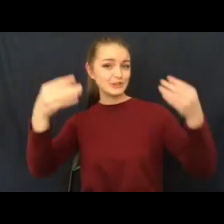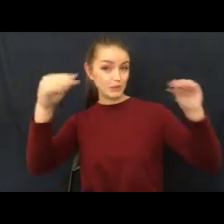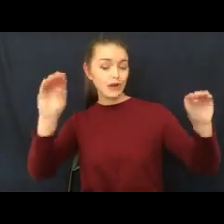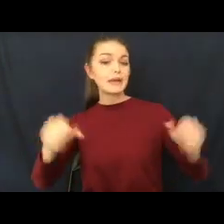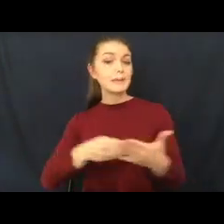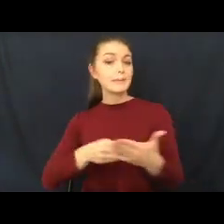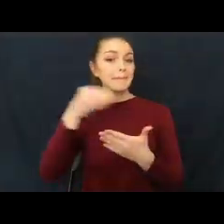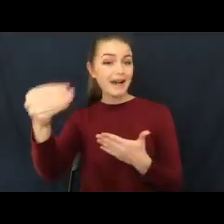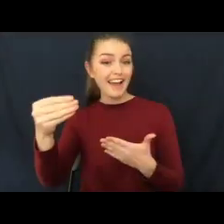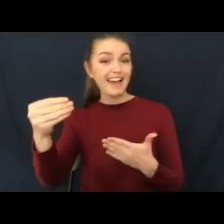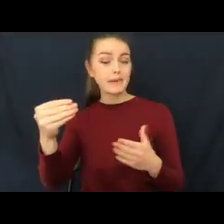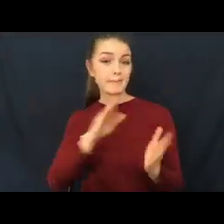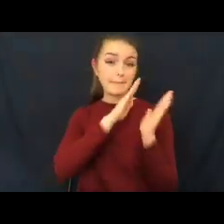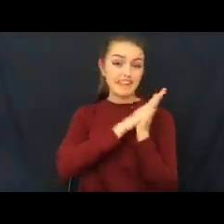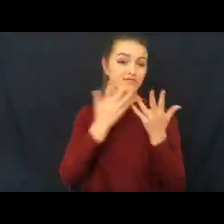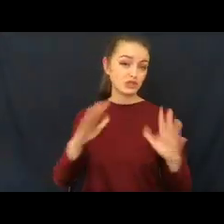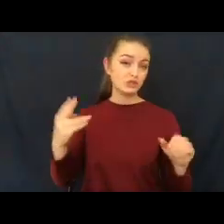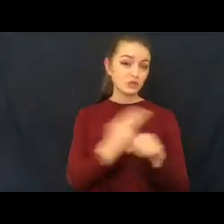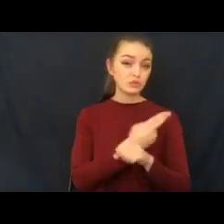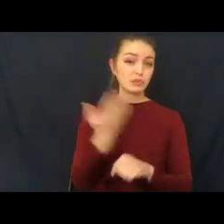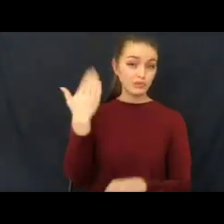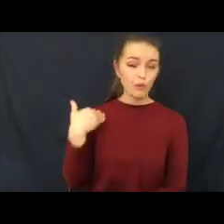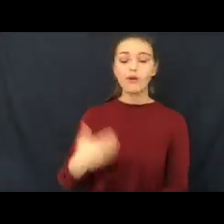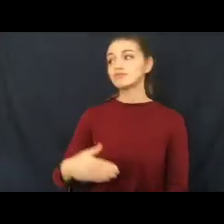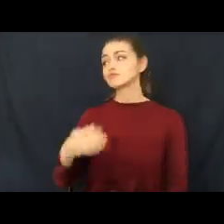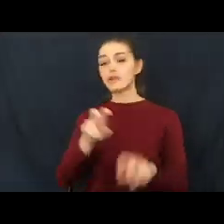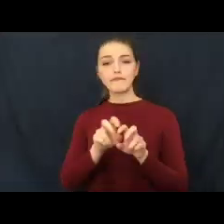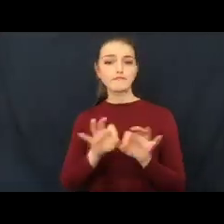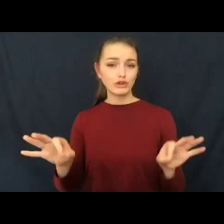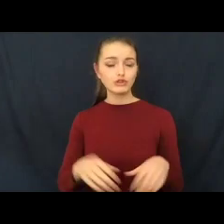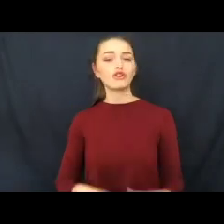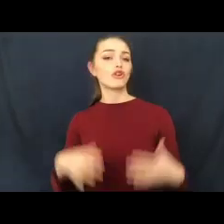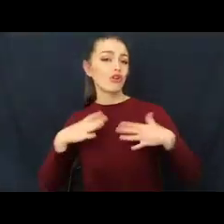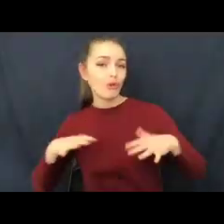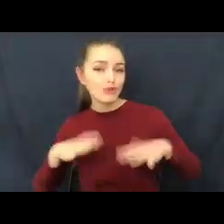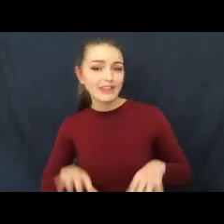reusable goods there, furniture, clothing, books,